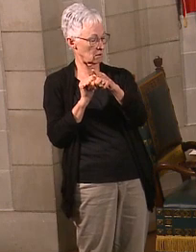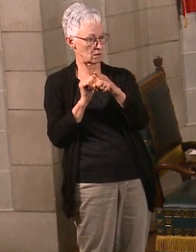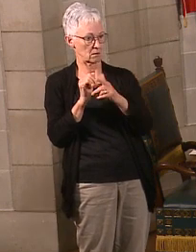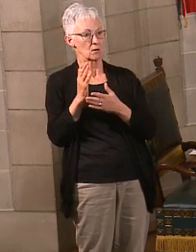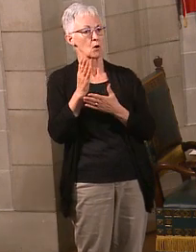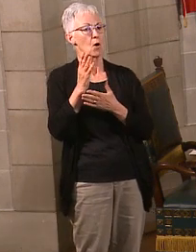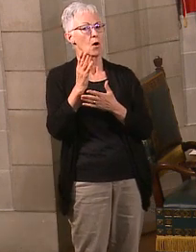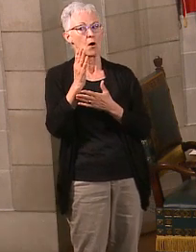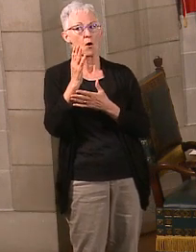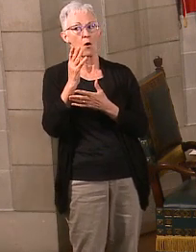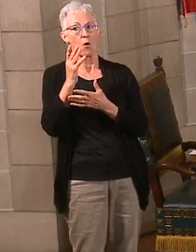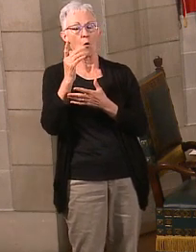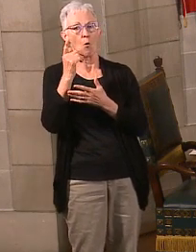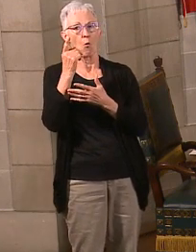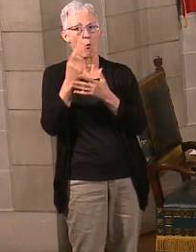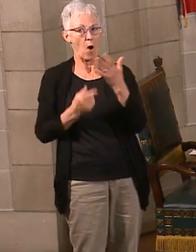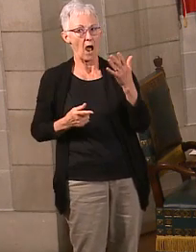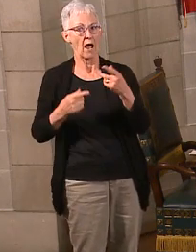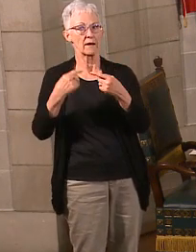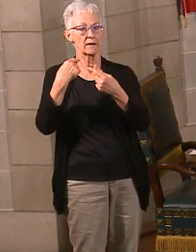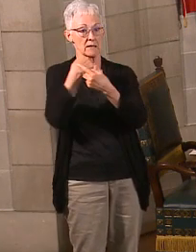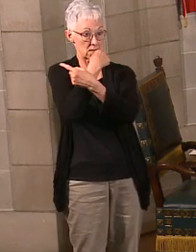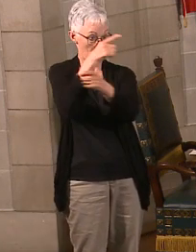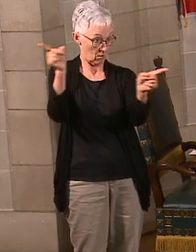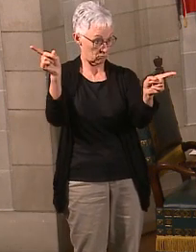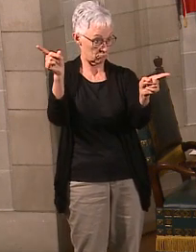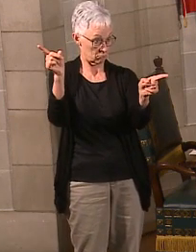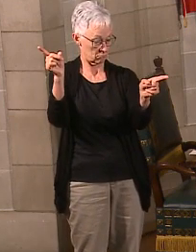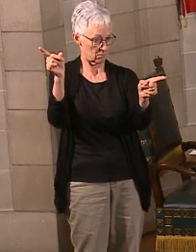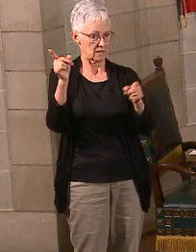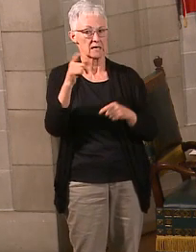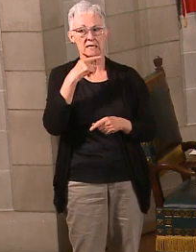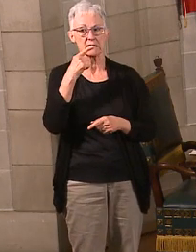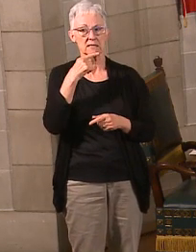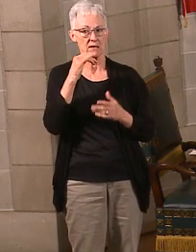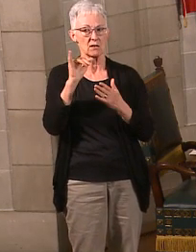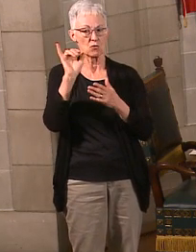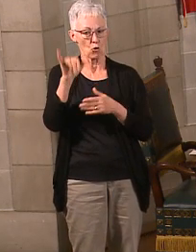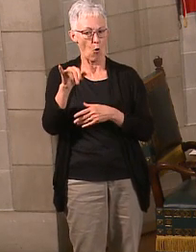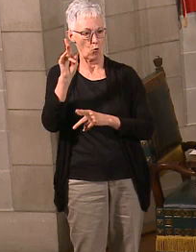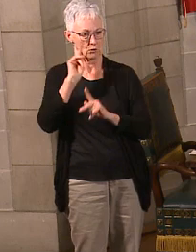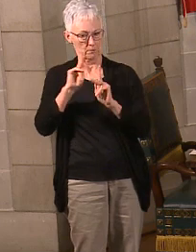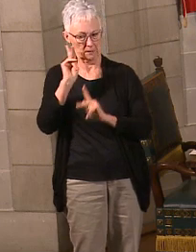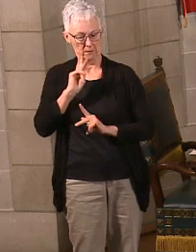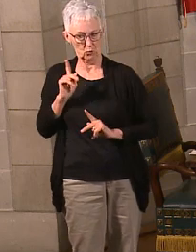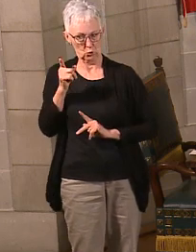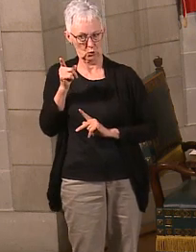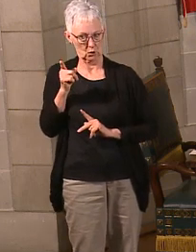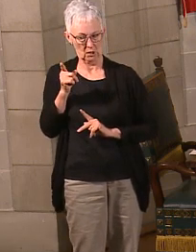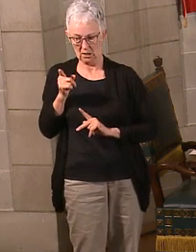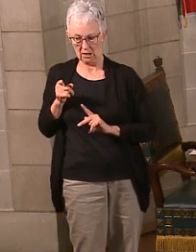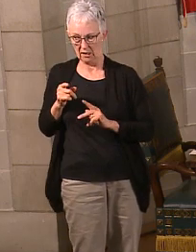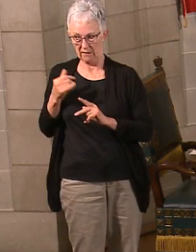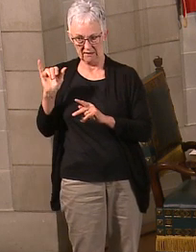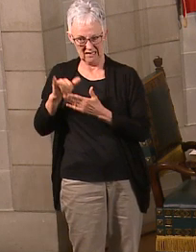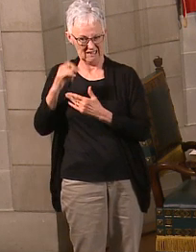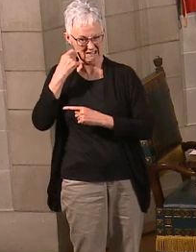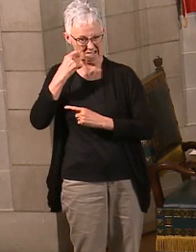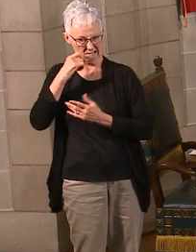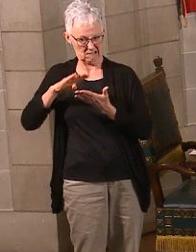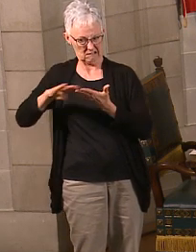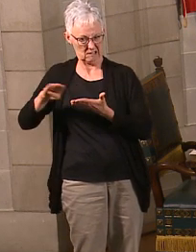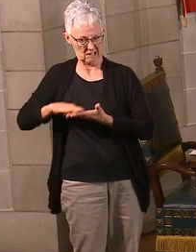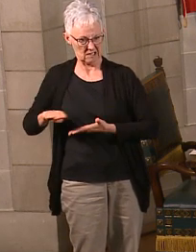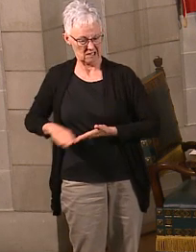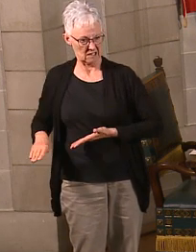announced, talked about, shared, were people that in our system would already be out. They have a little bit different approach. People are granted parole,